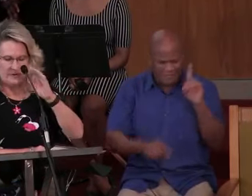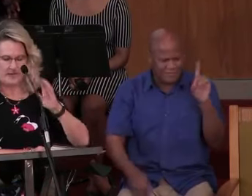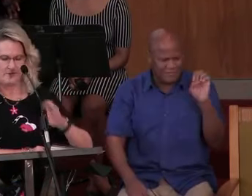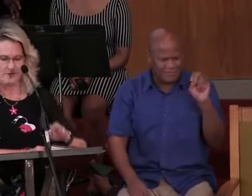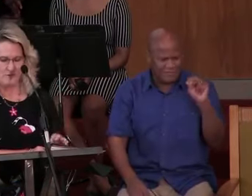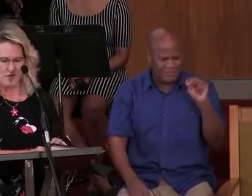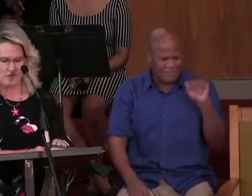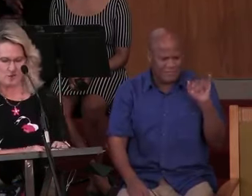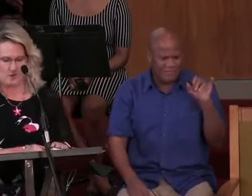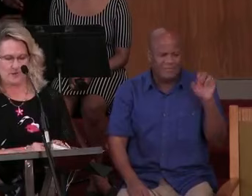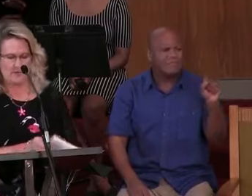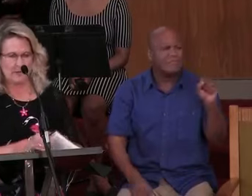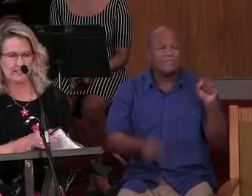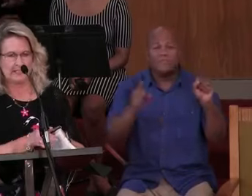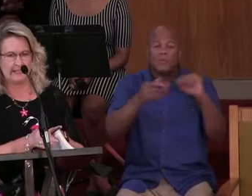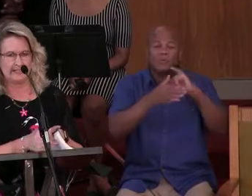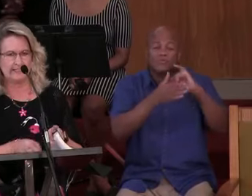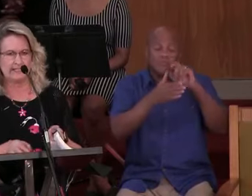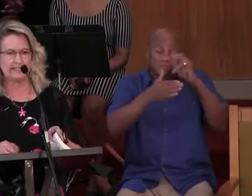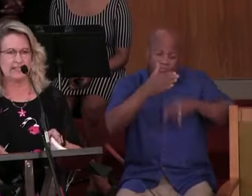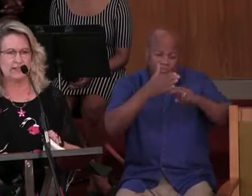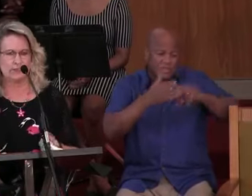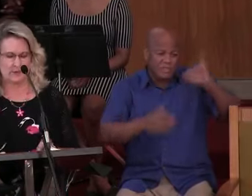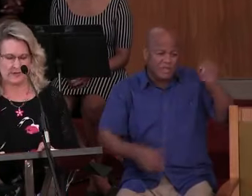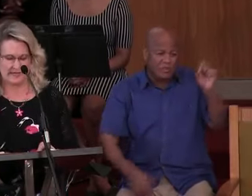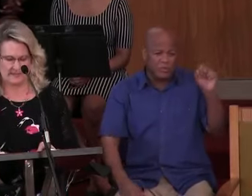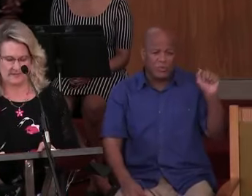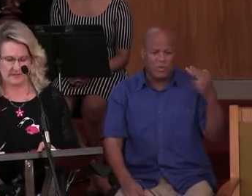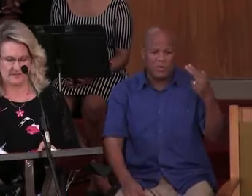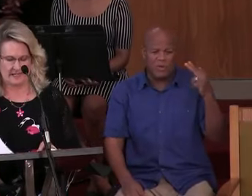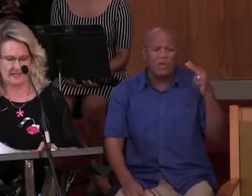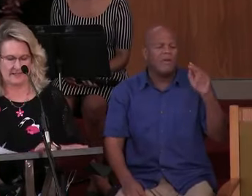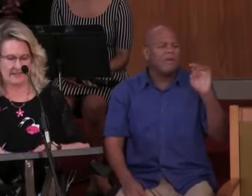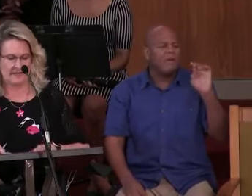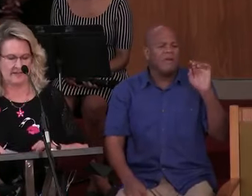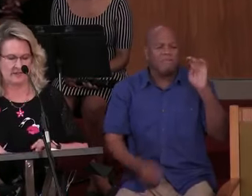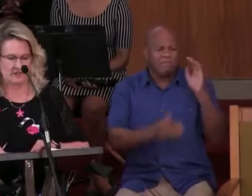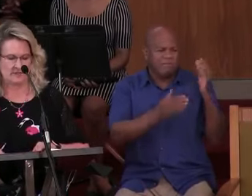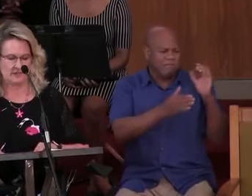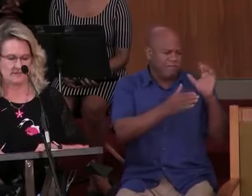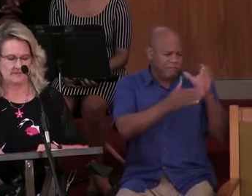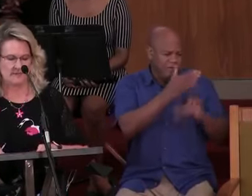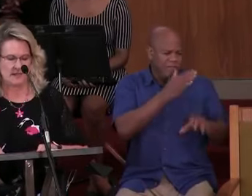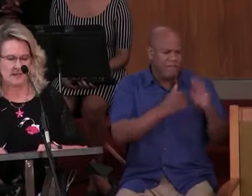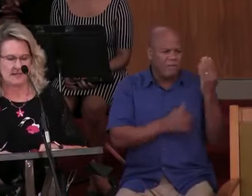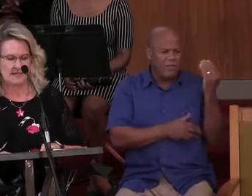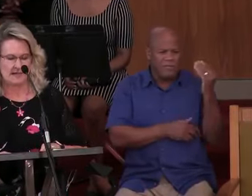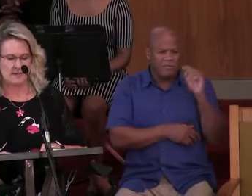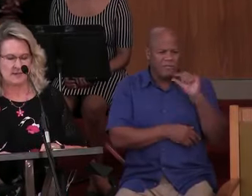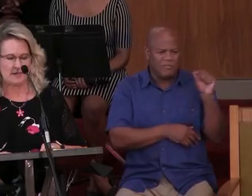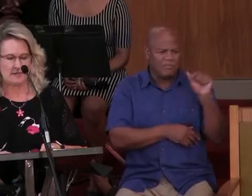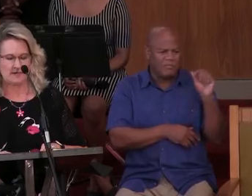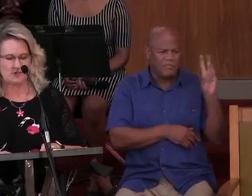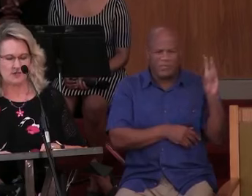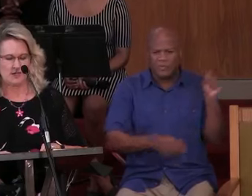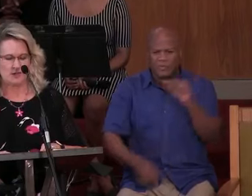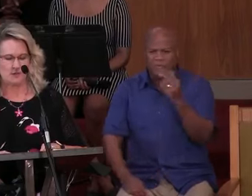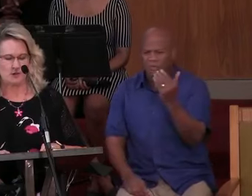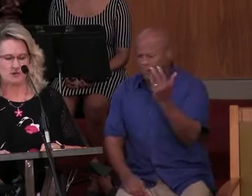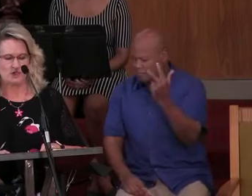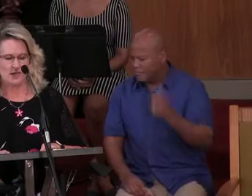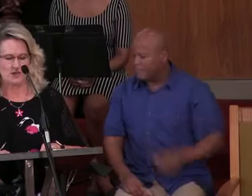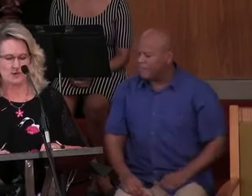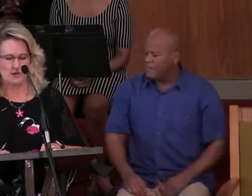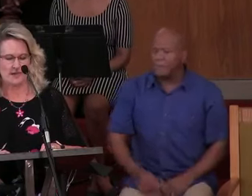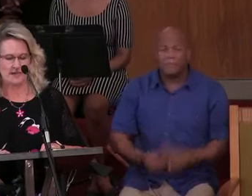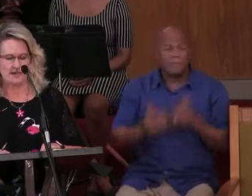I'll be reading from Joshua 14, 16 through 15, NIV version. Now the people of Judah